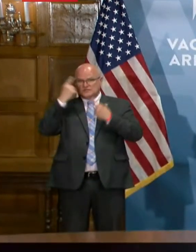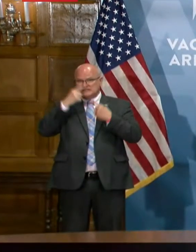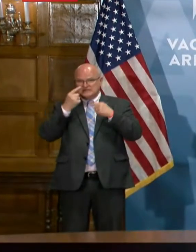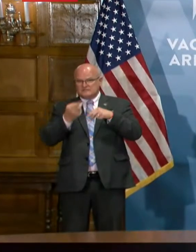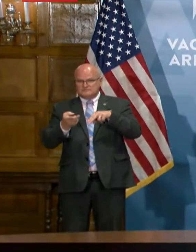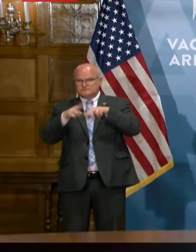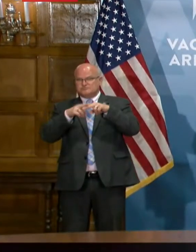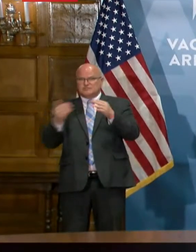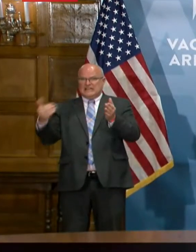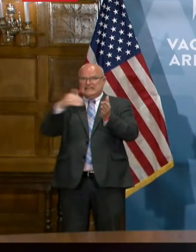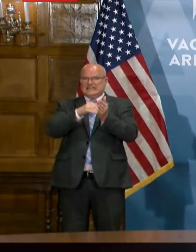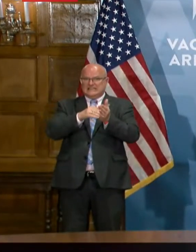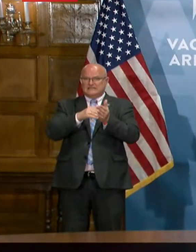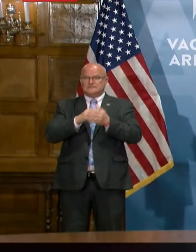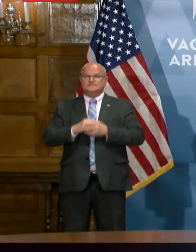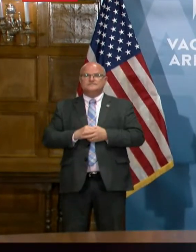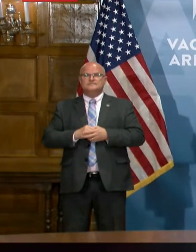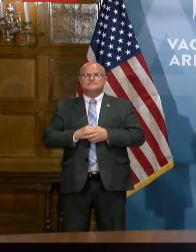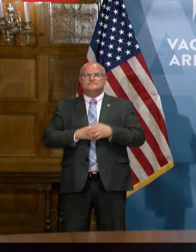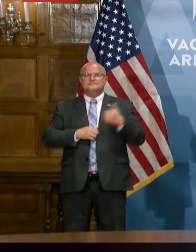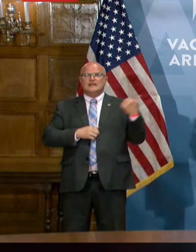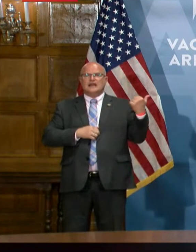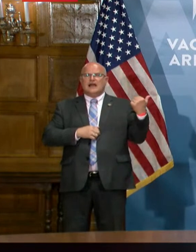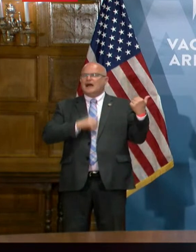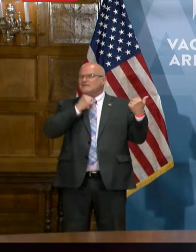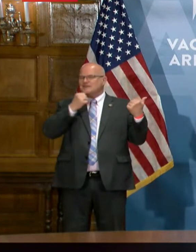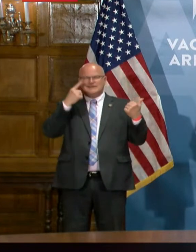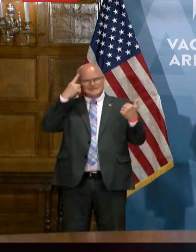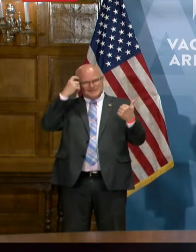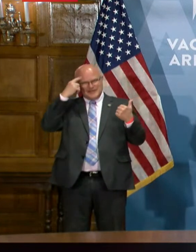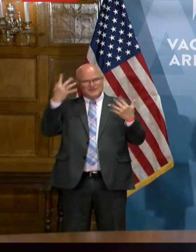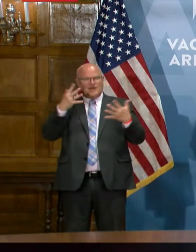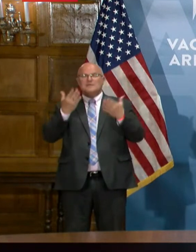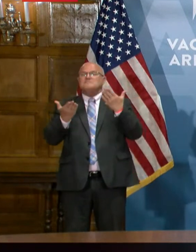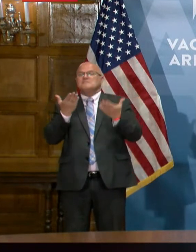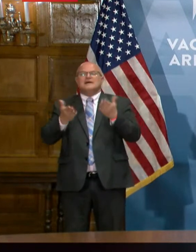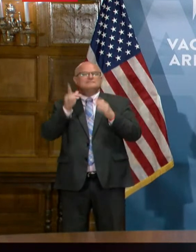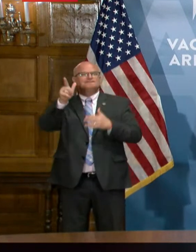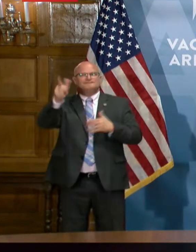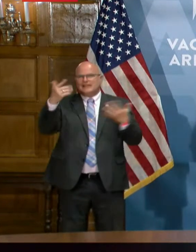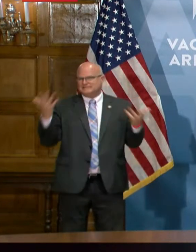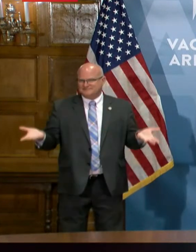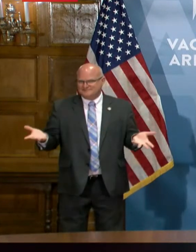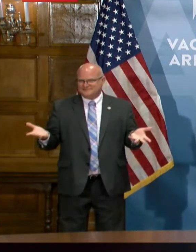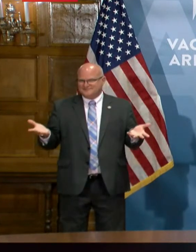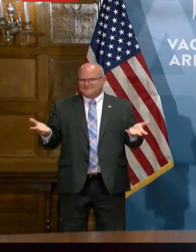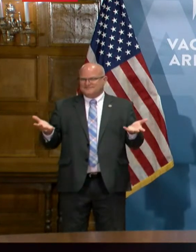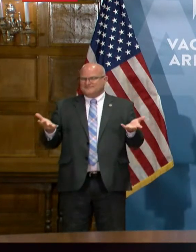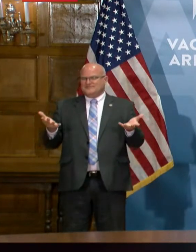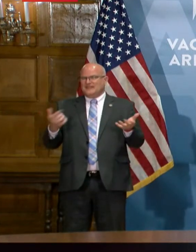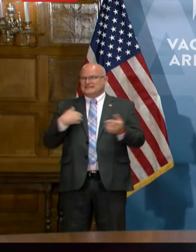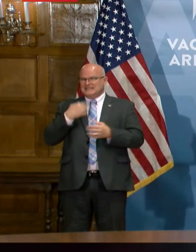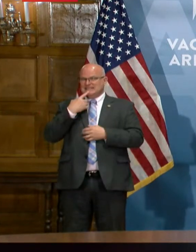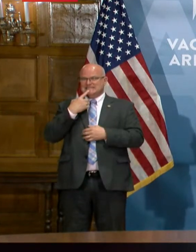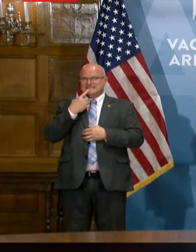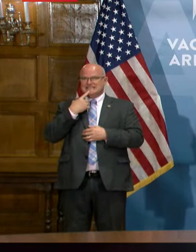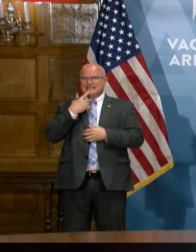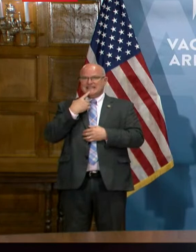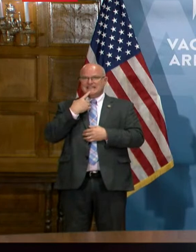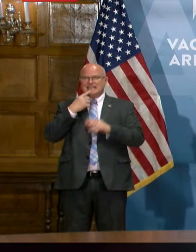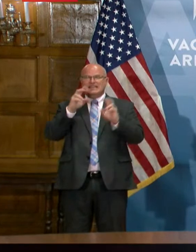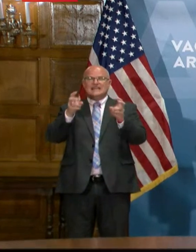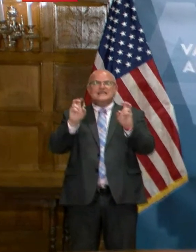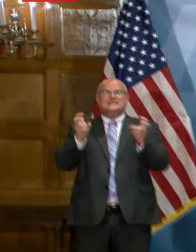consider going back on that? I'm not going to speculate as to what we might do down the road. As I said,